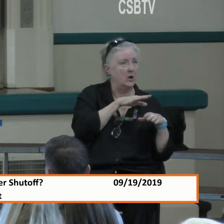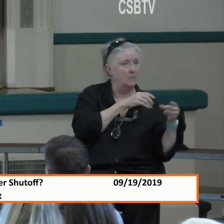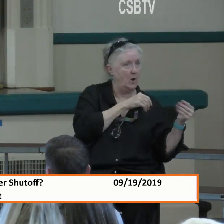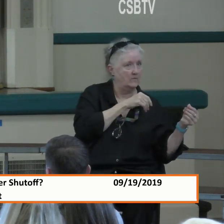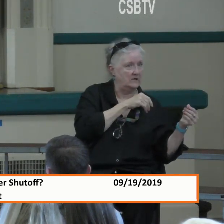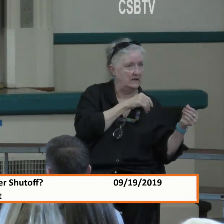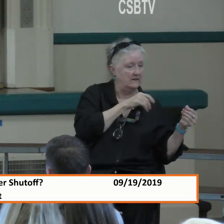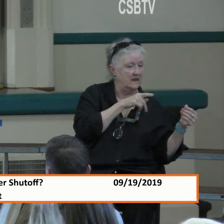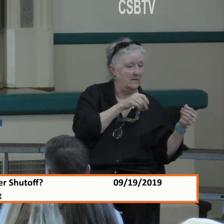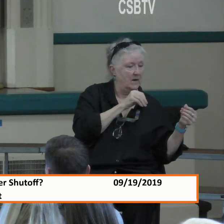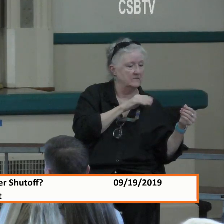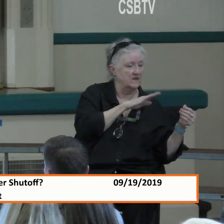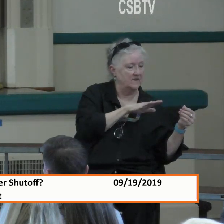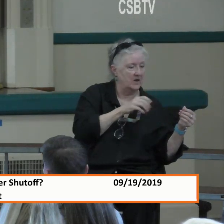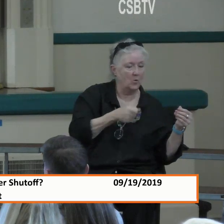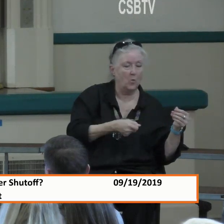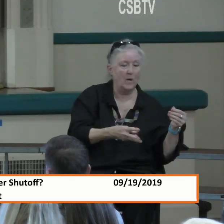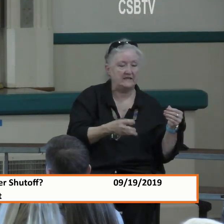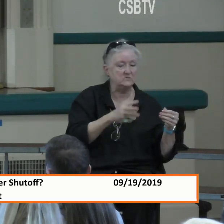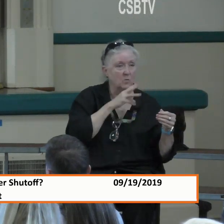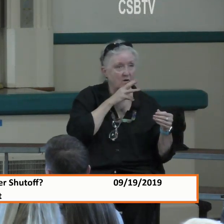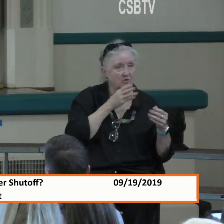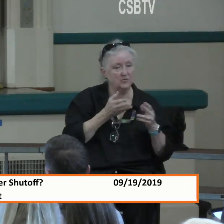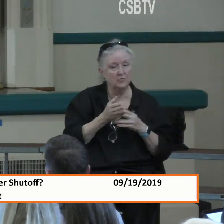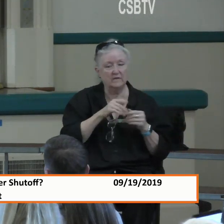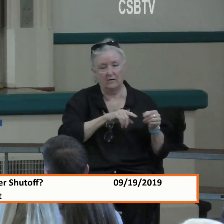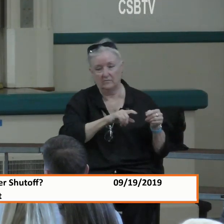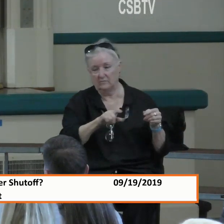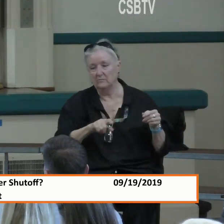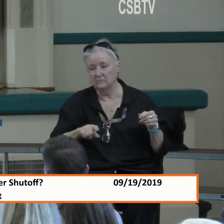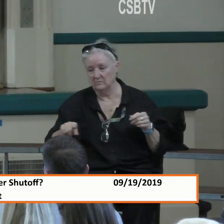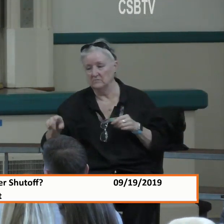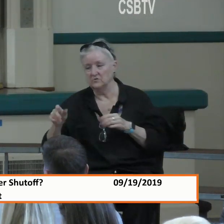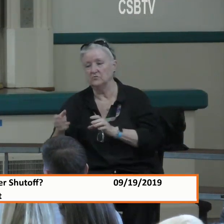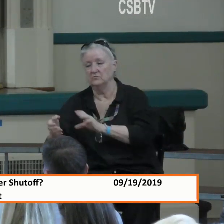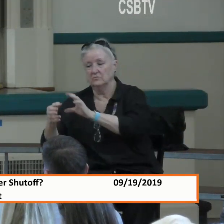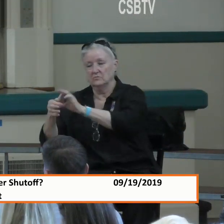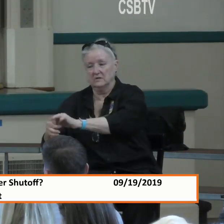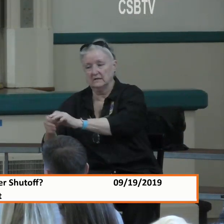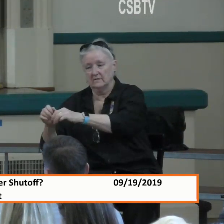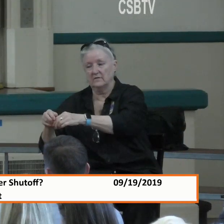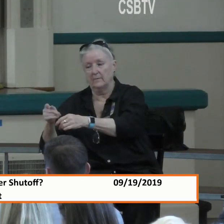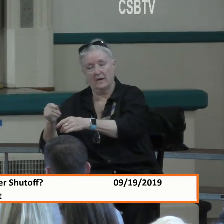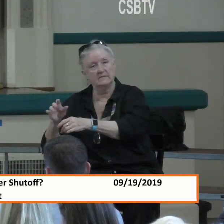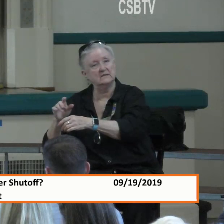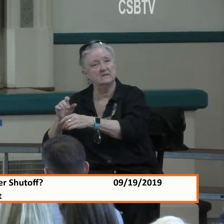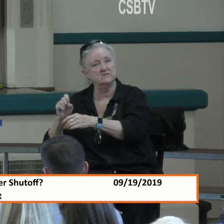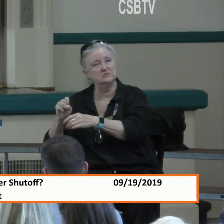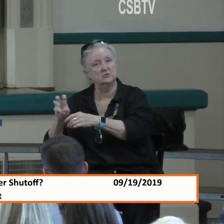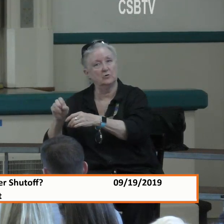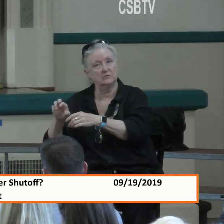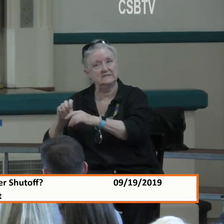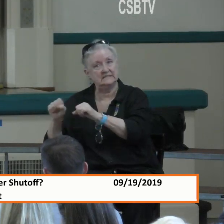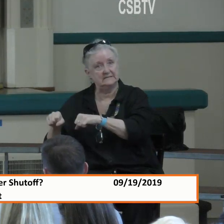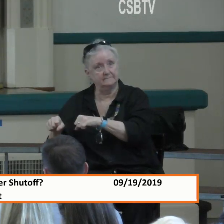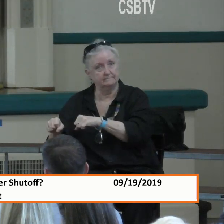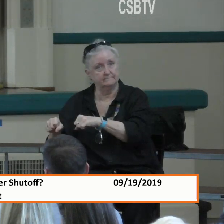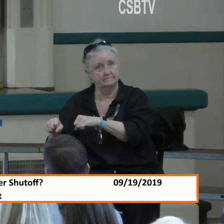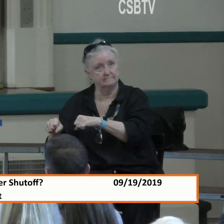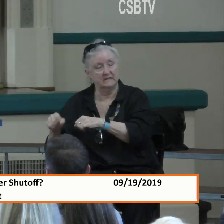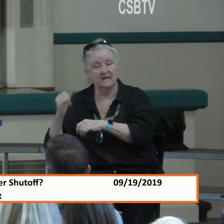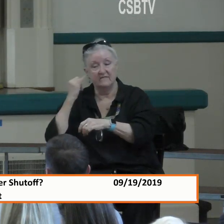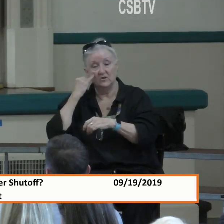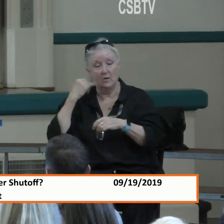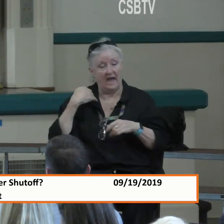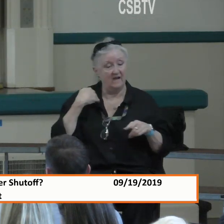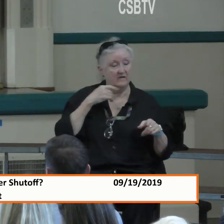their wastewater through their private lateral to the public sewer system. If you have a pump to pump